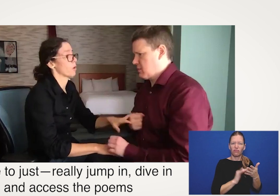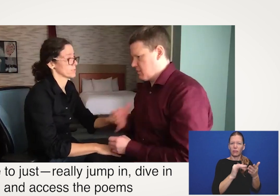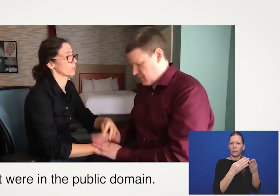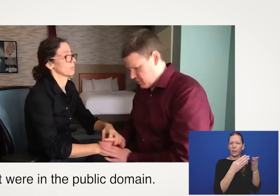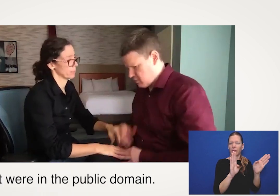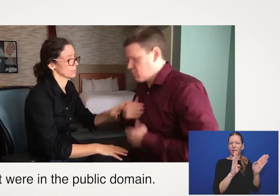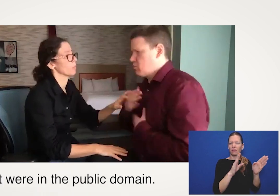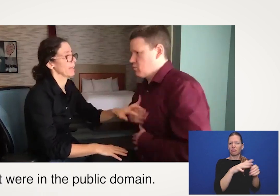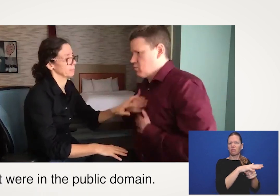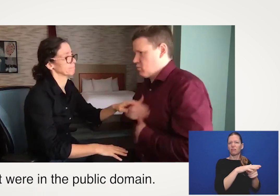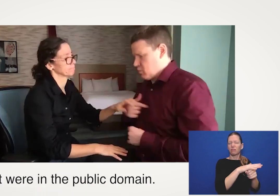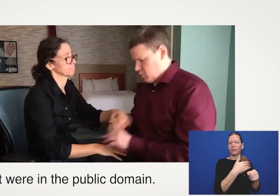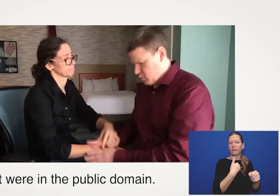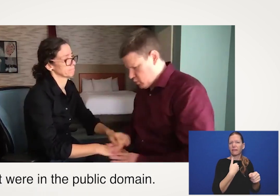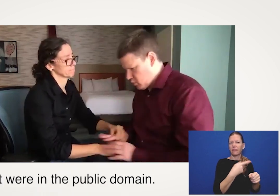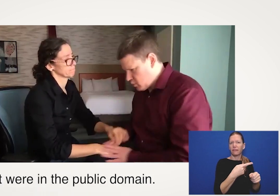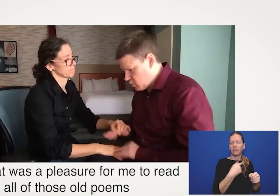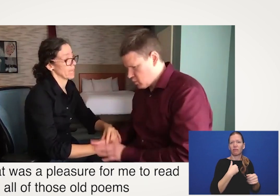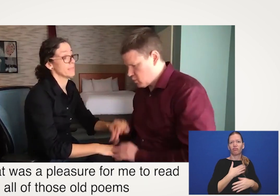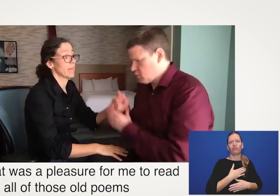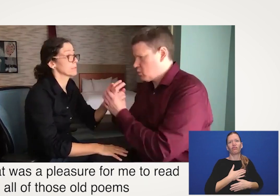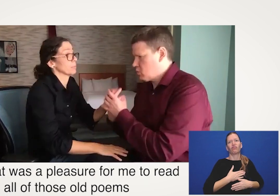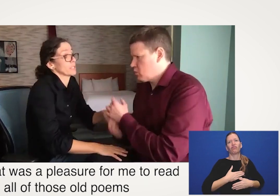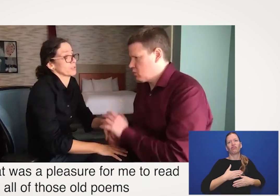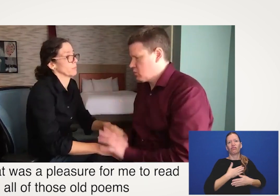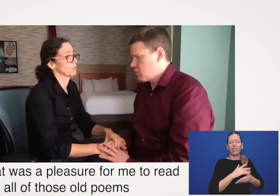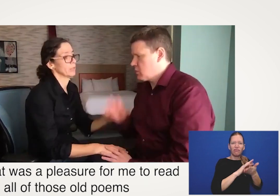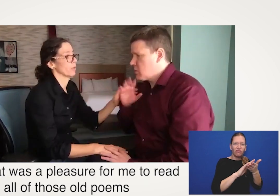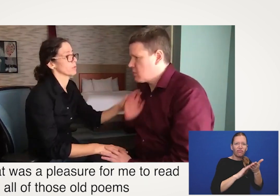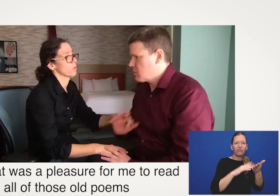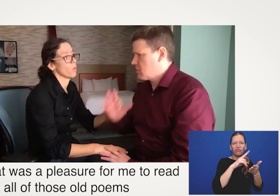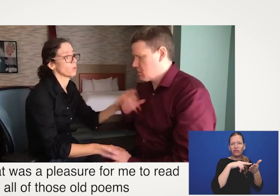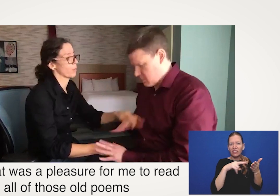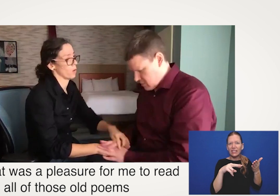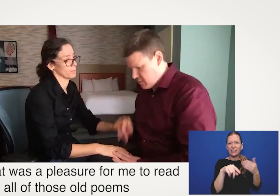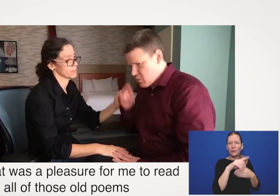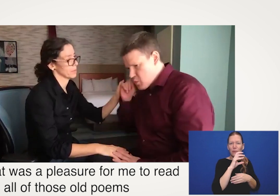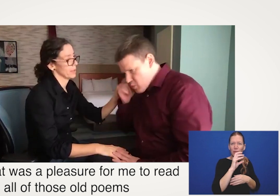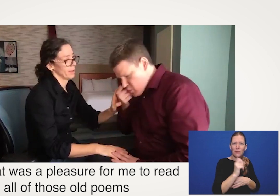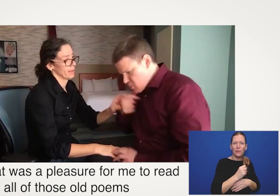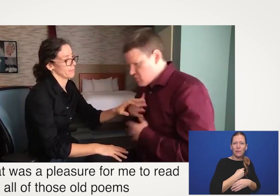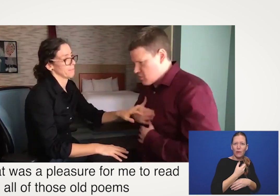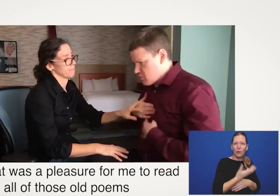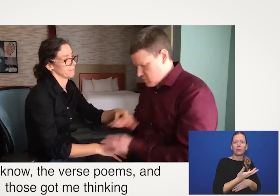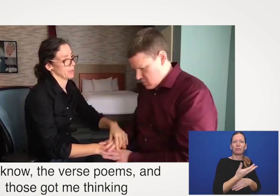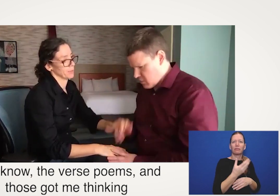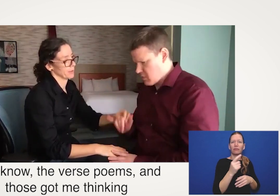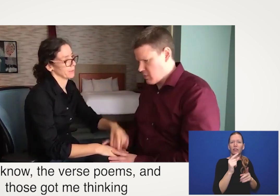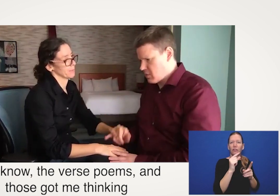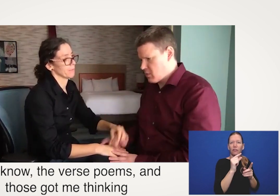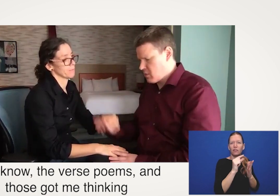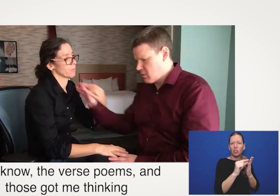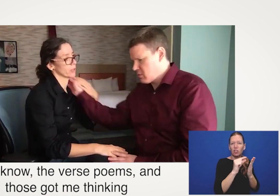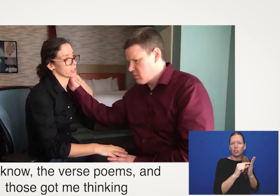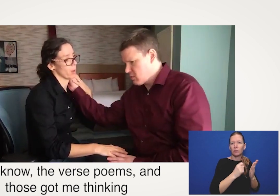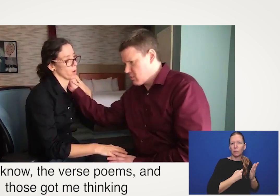access the poems that were in the public domain. And that was a pleasure for me to read all of those old poems, you know,